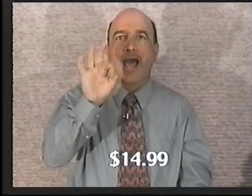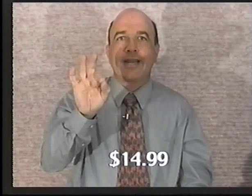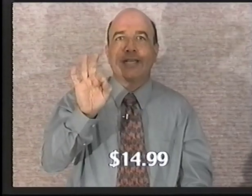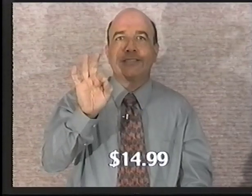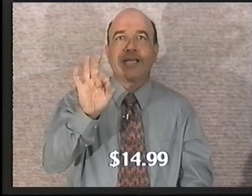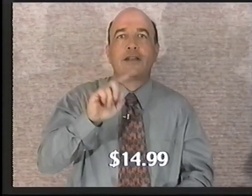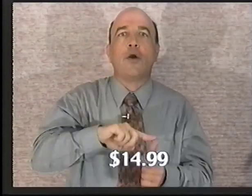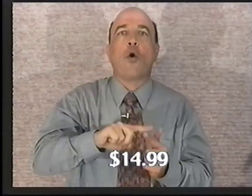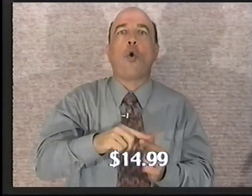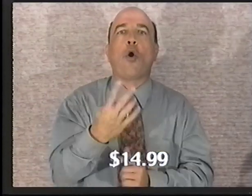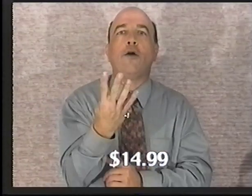$14.99 or